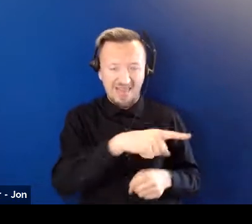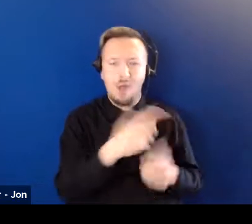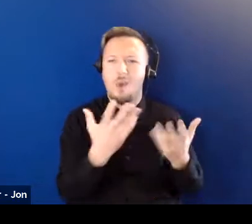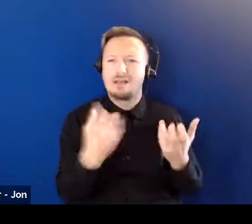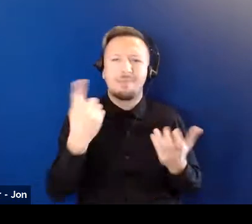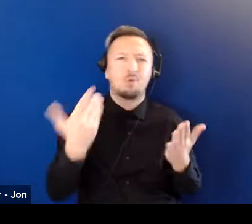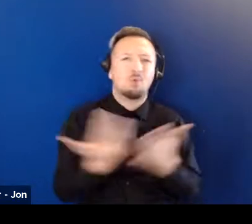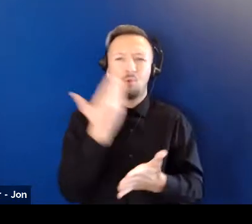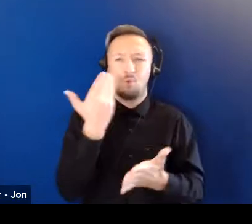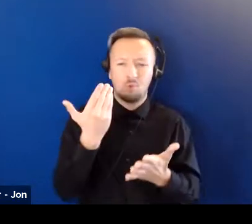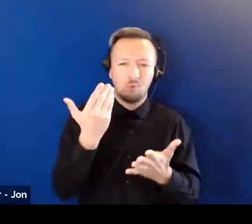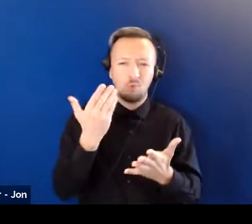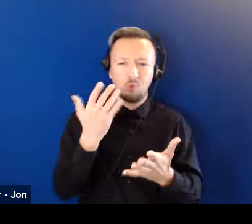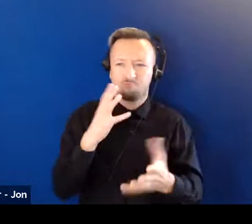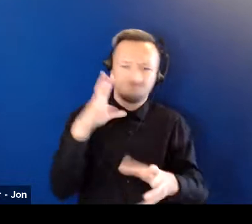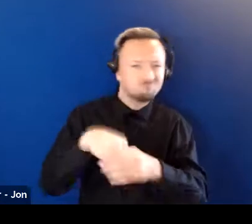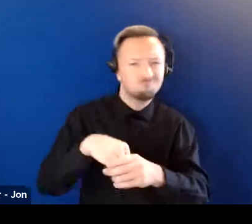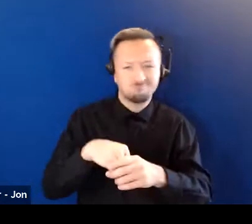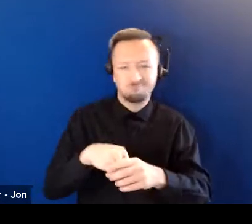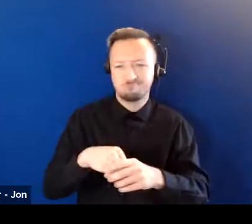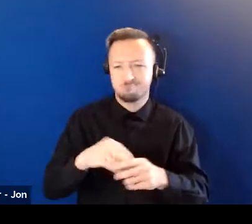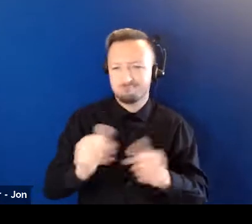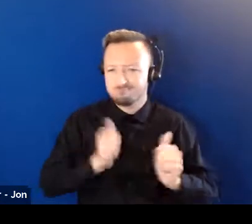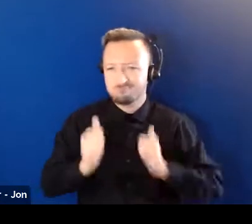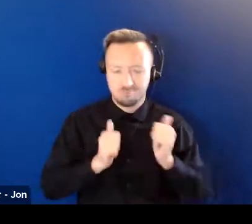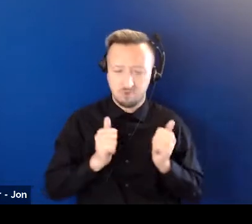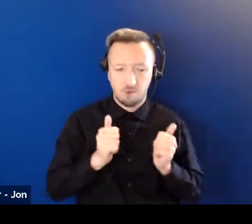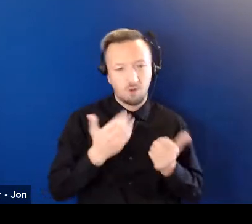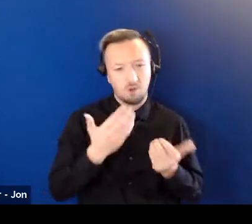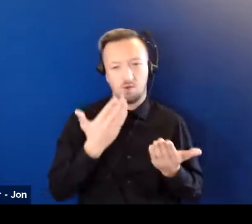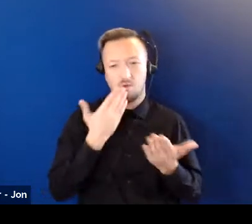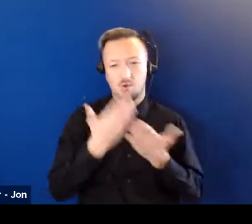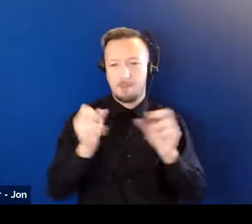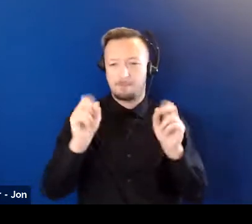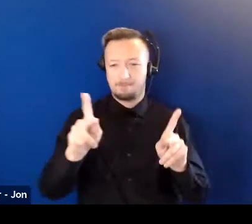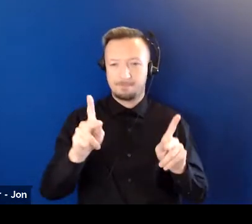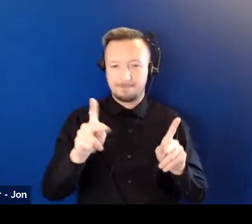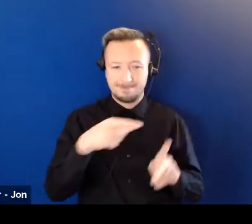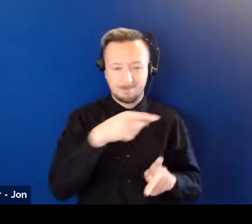to sink their teeth into, and this was a really great opportunity for them to receive more